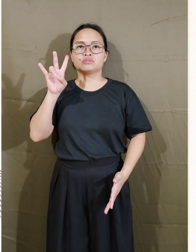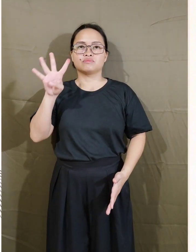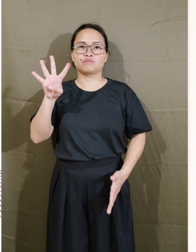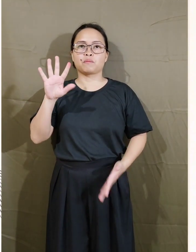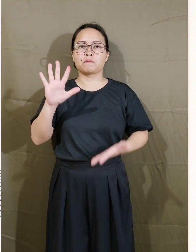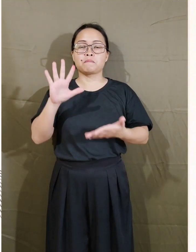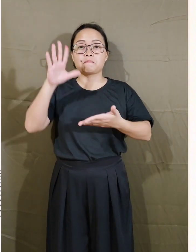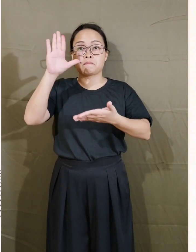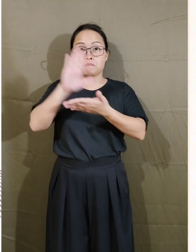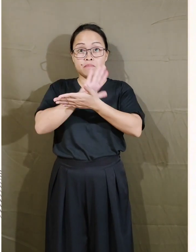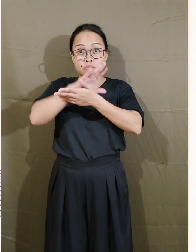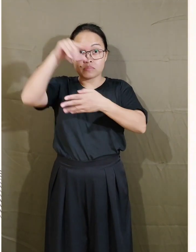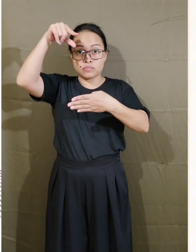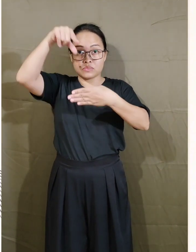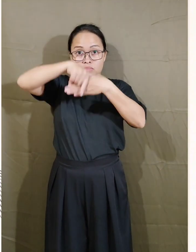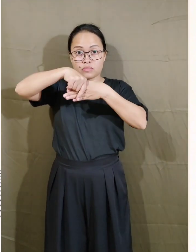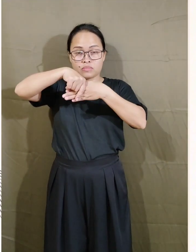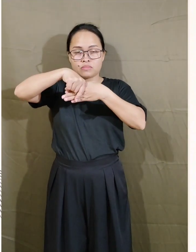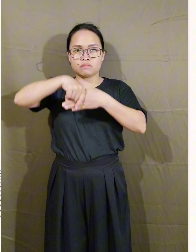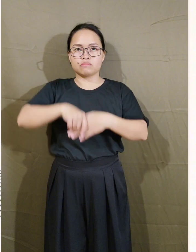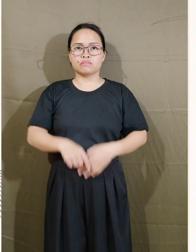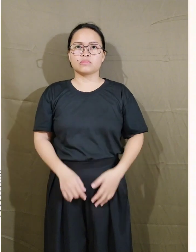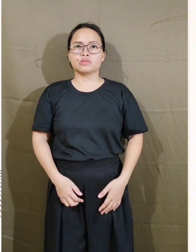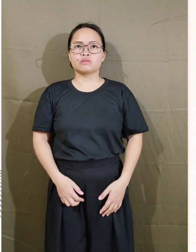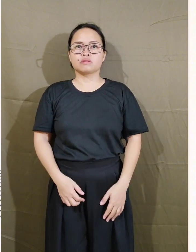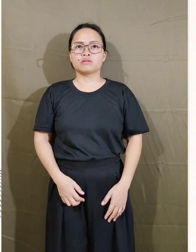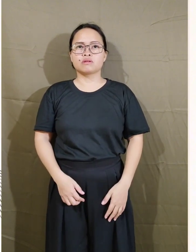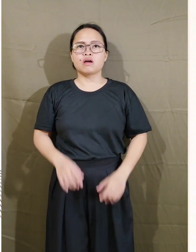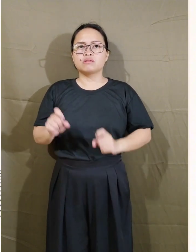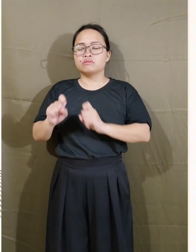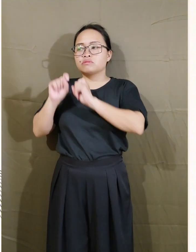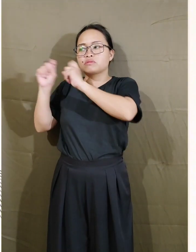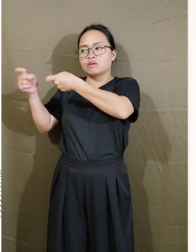5,974 paper clips. If she gave